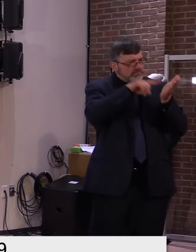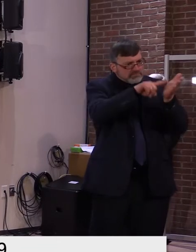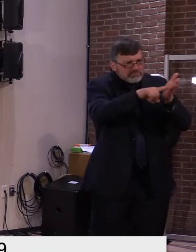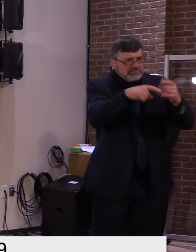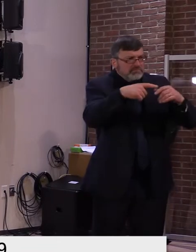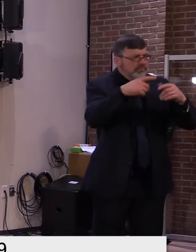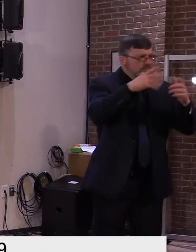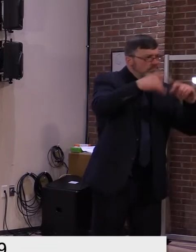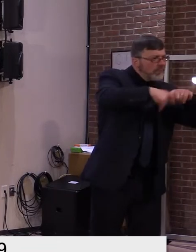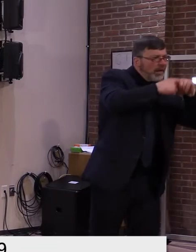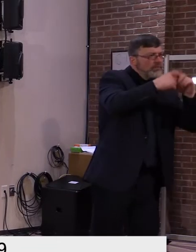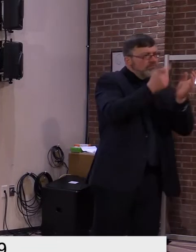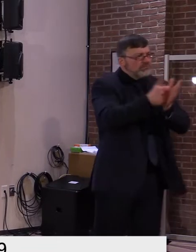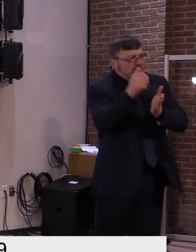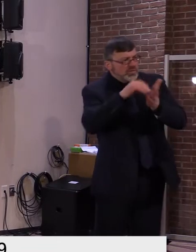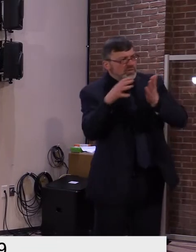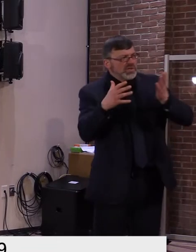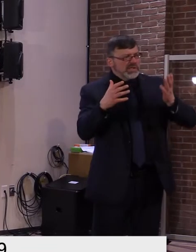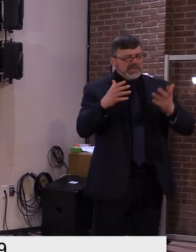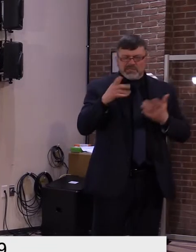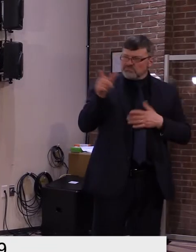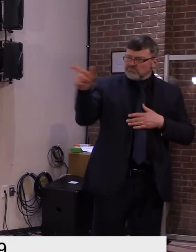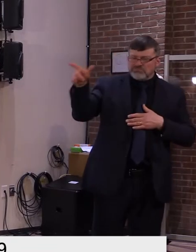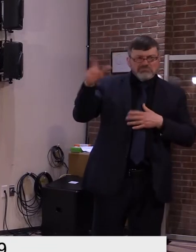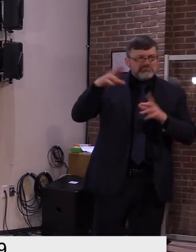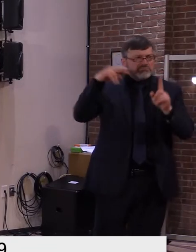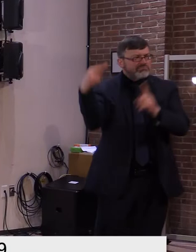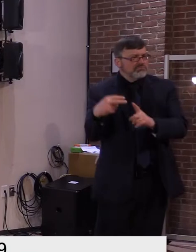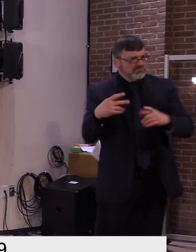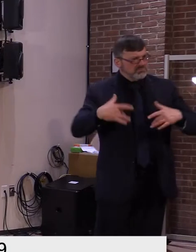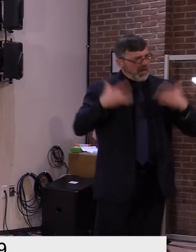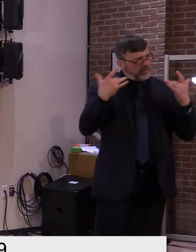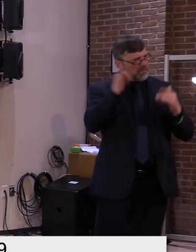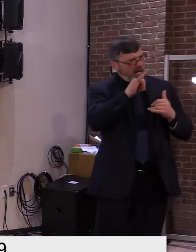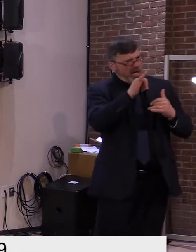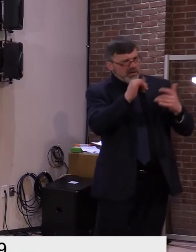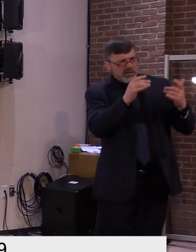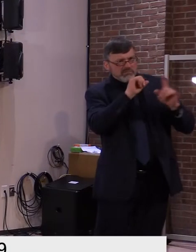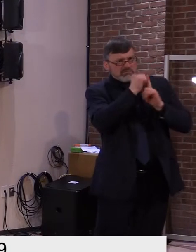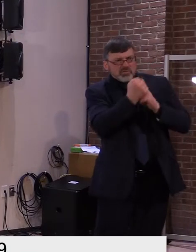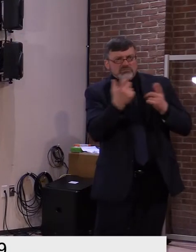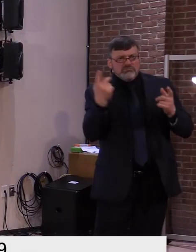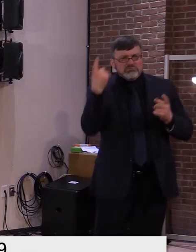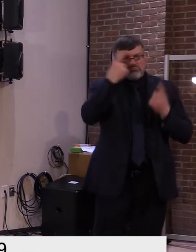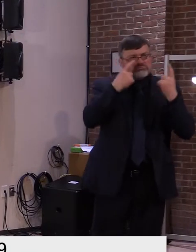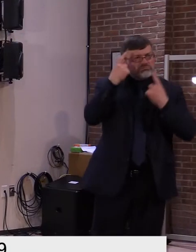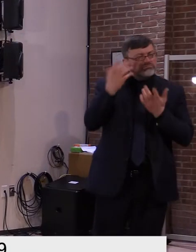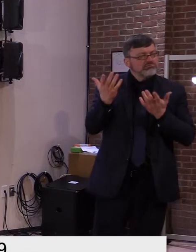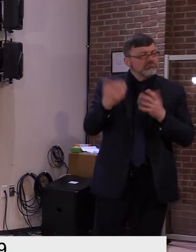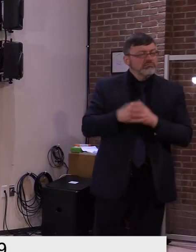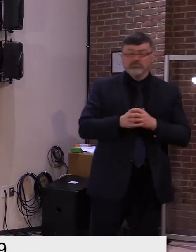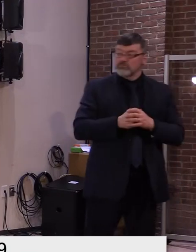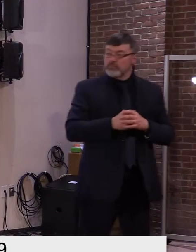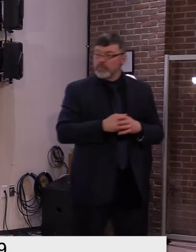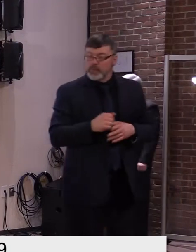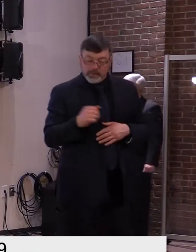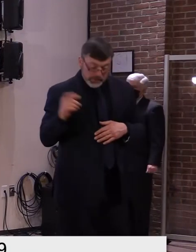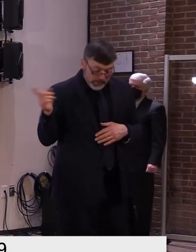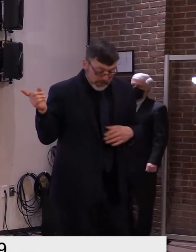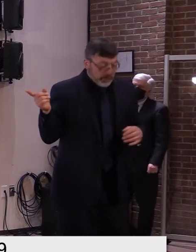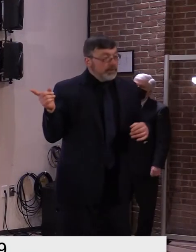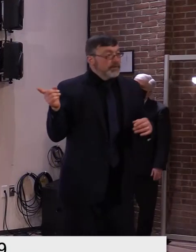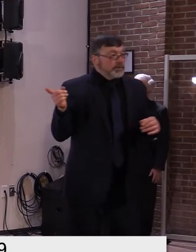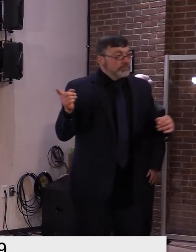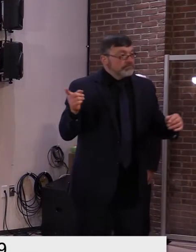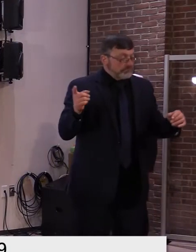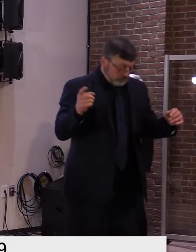there? Well, I think we have to go back and look. Remember where we were back last fall,